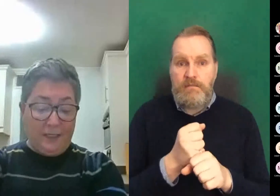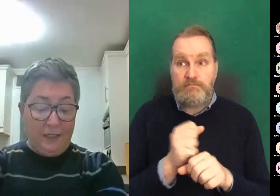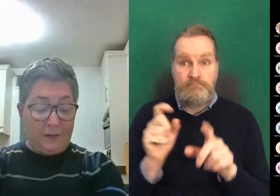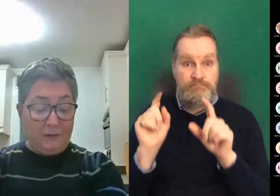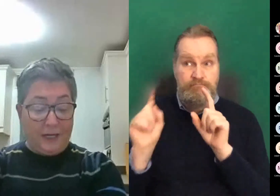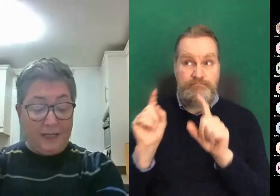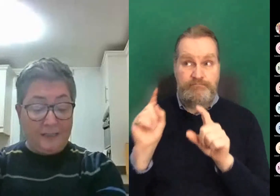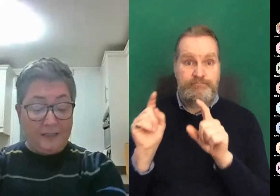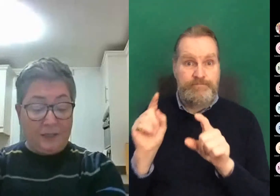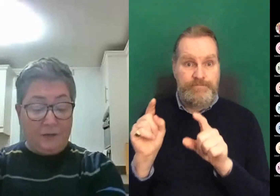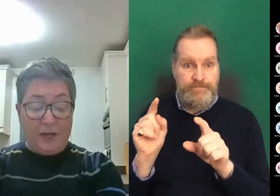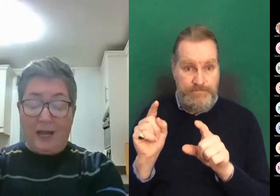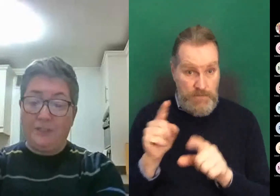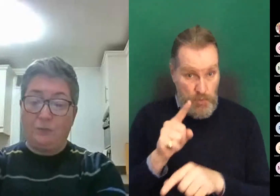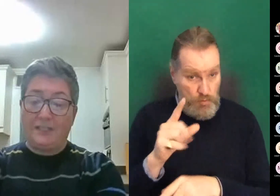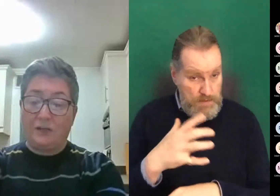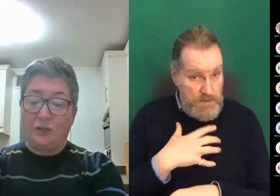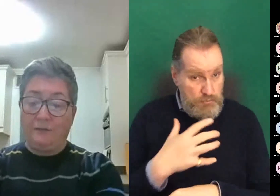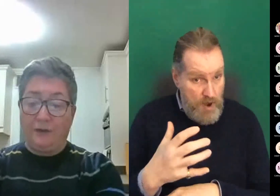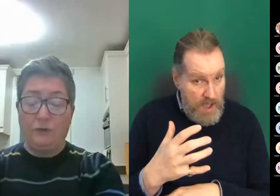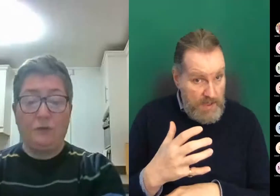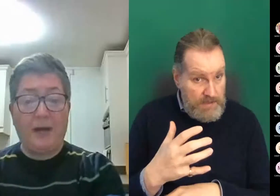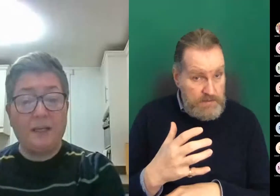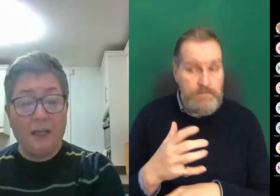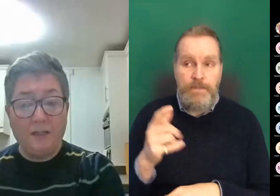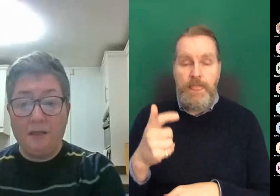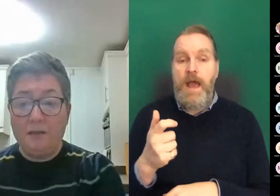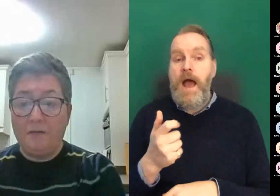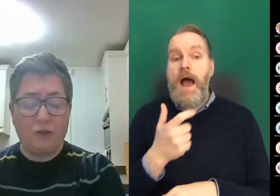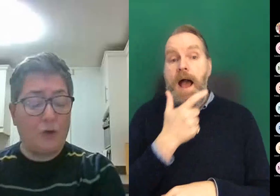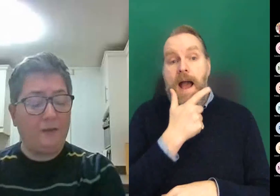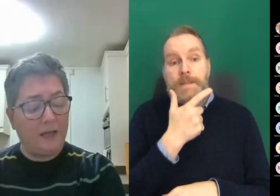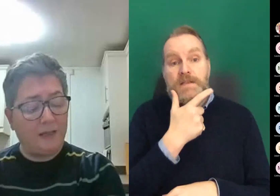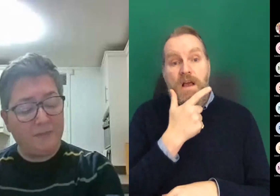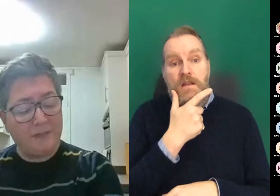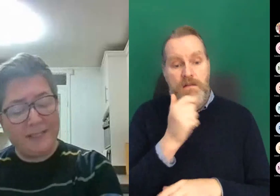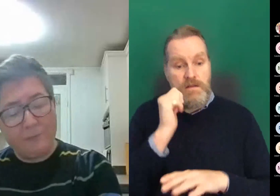be surprised to hear that Amazon was actually founded back in